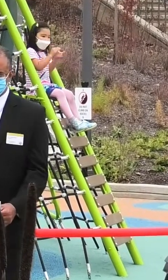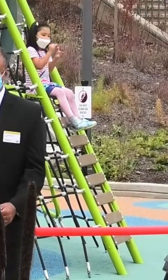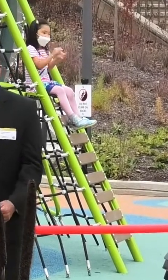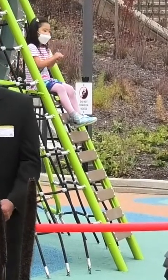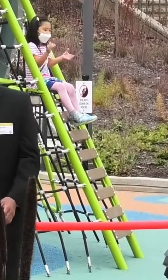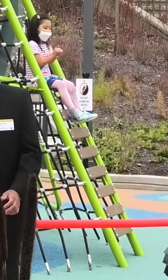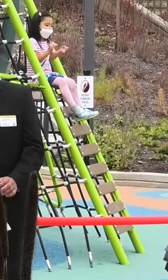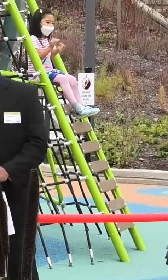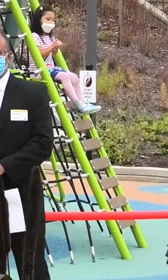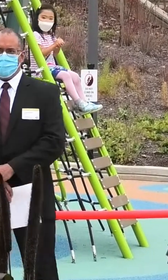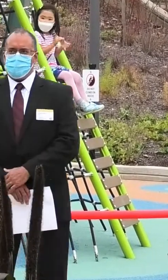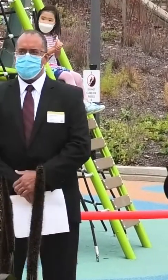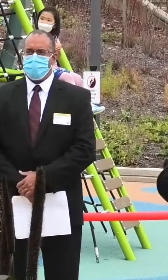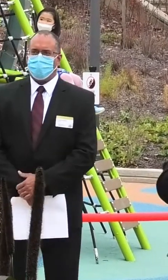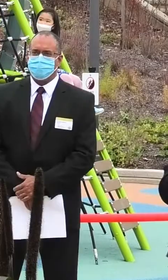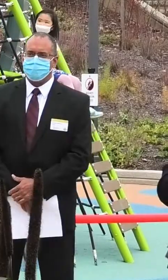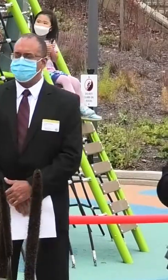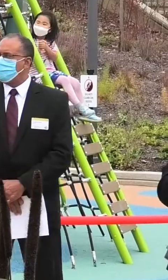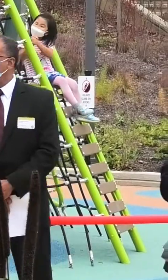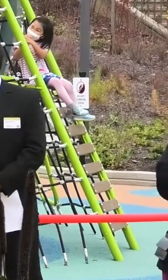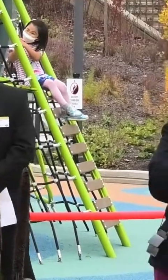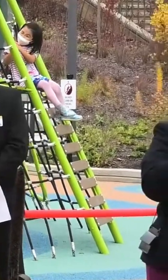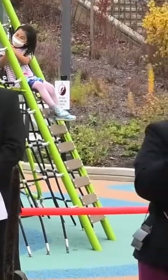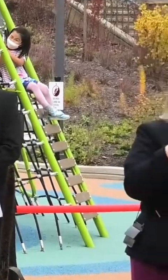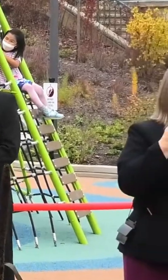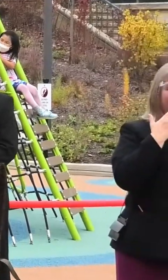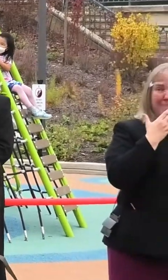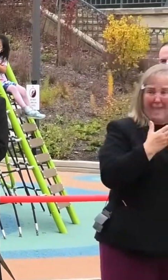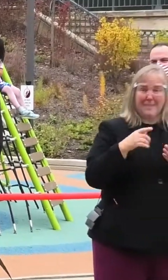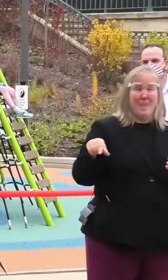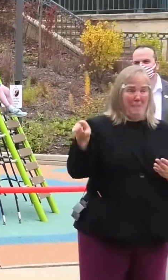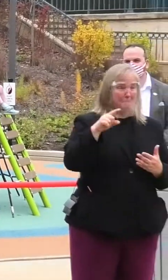me. I would greatly like to thank them.